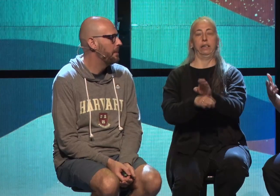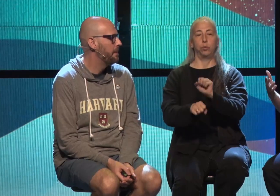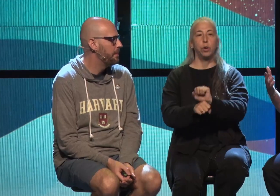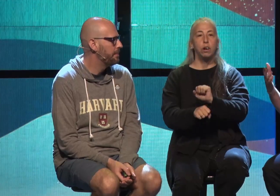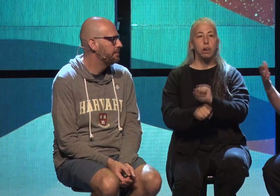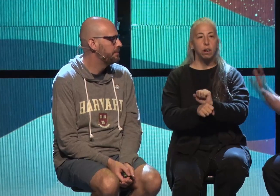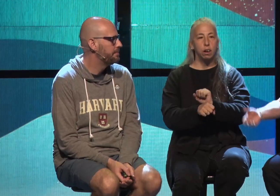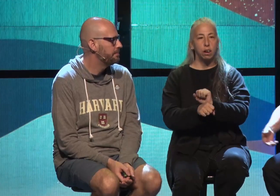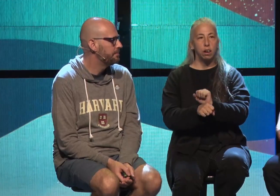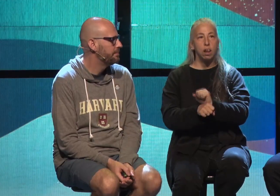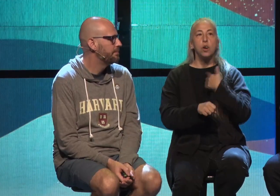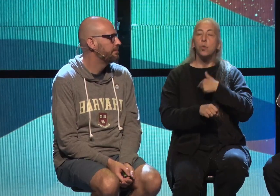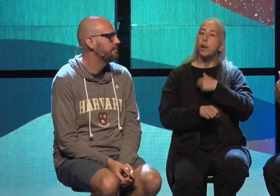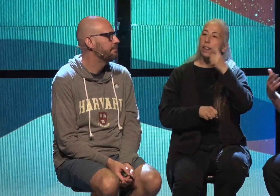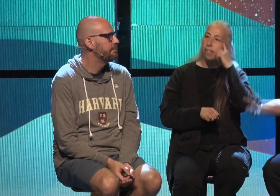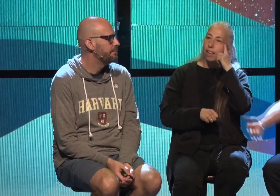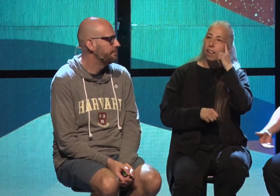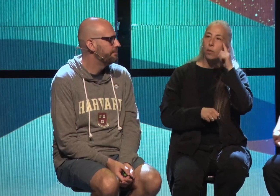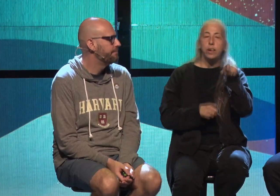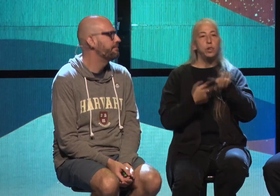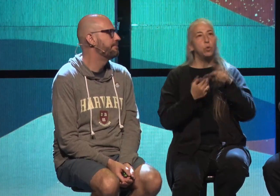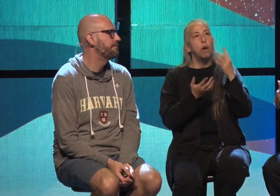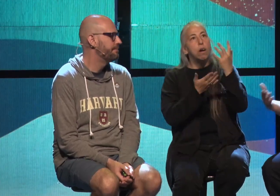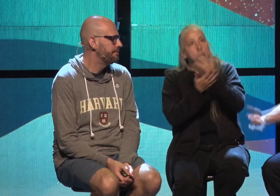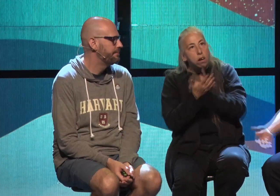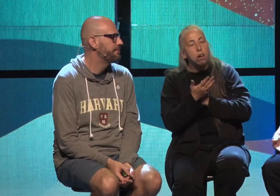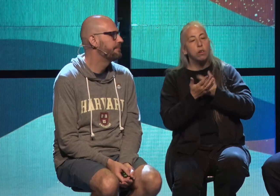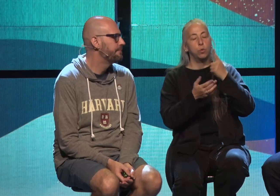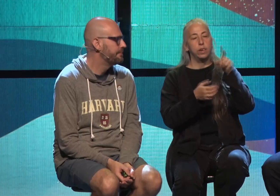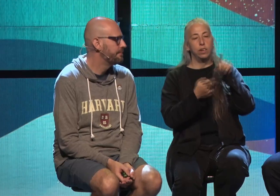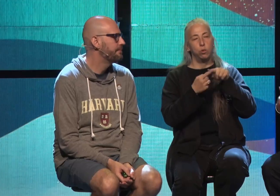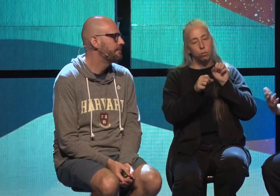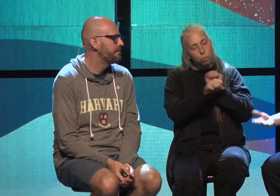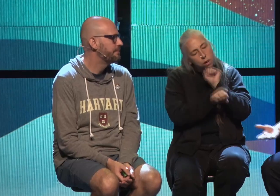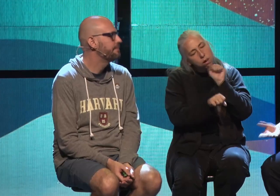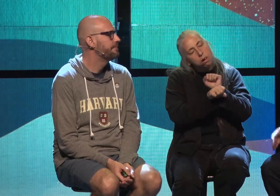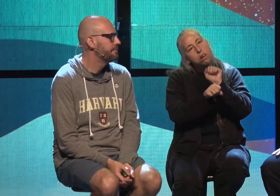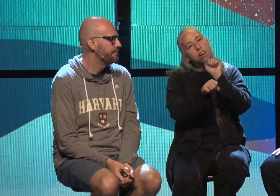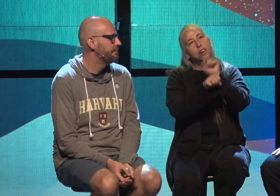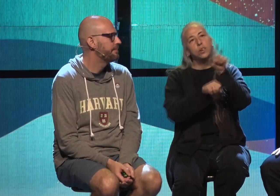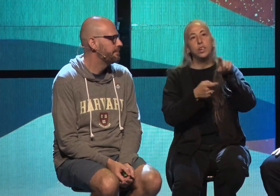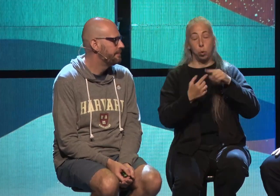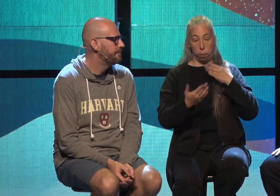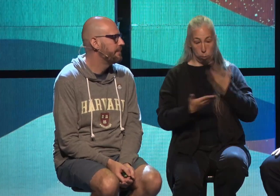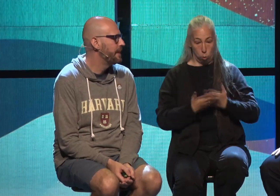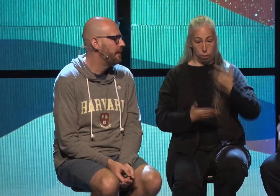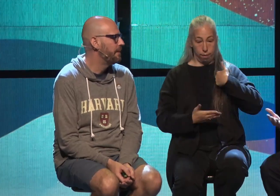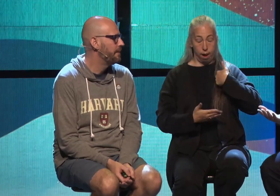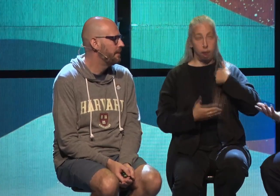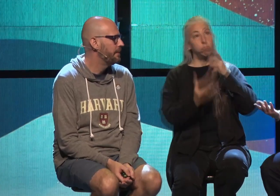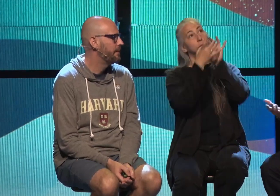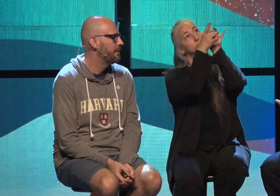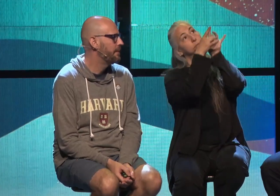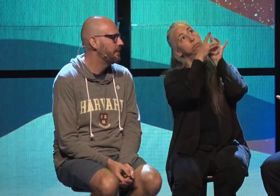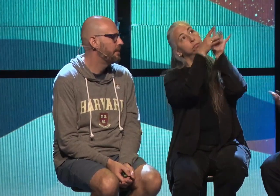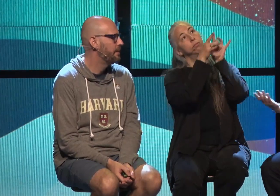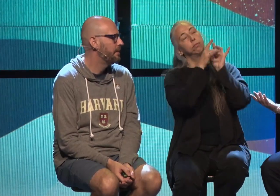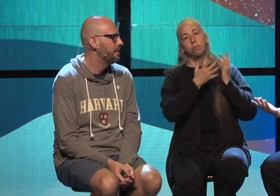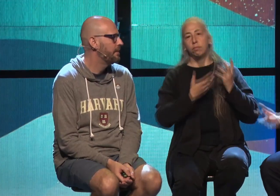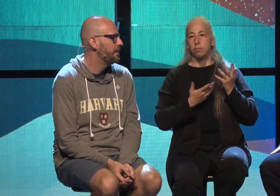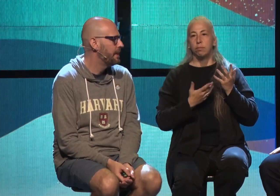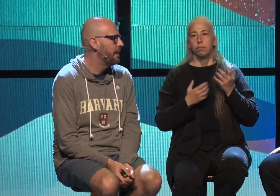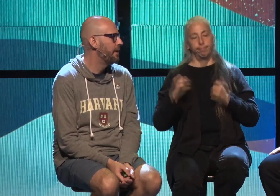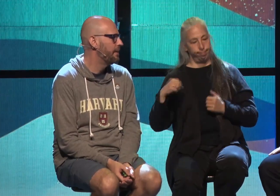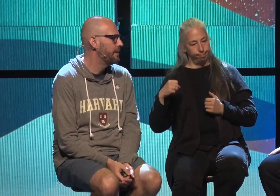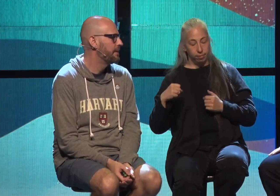thinking that we have to perform, we have to earn it, we have to work for it, we have to prove something. Yeah. And that's kind of like, we